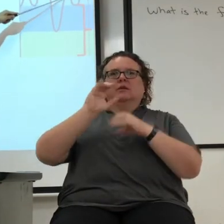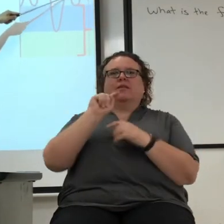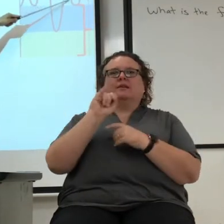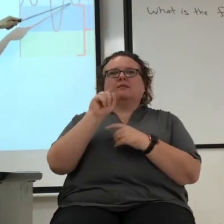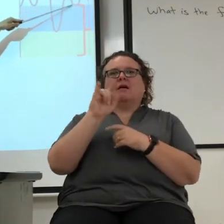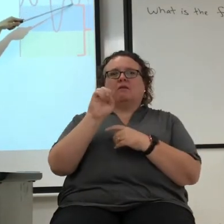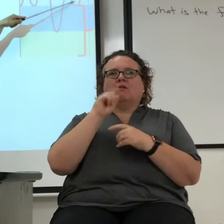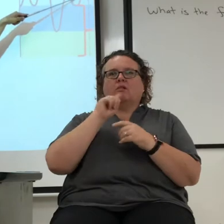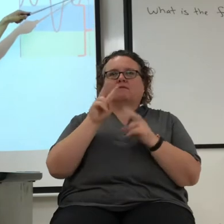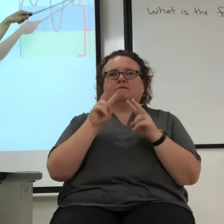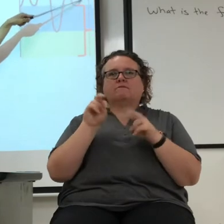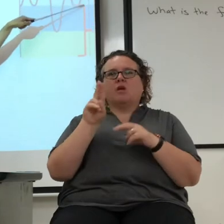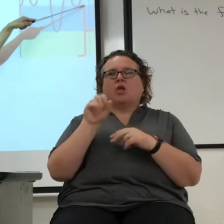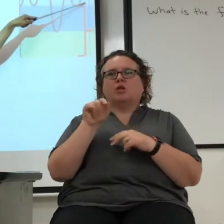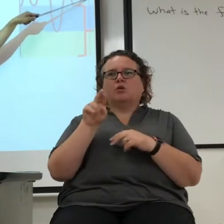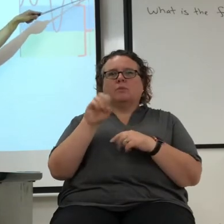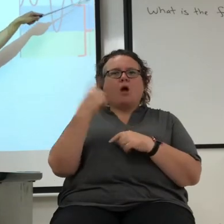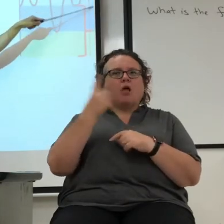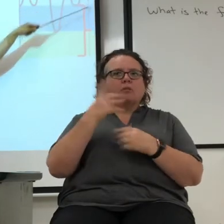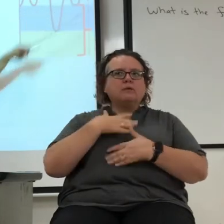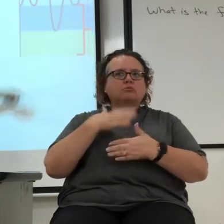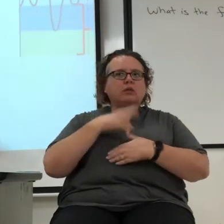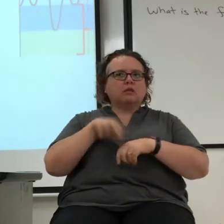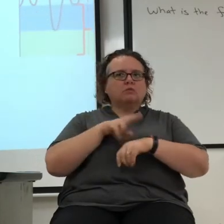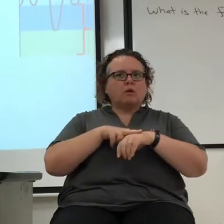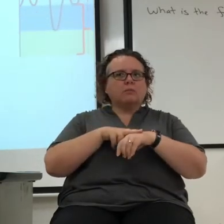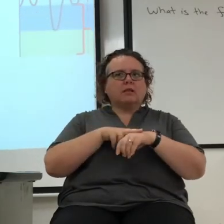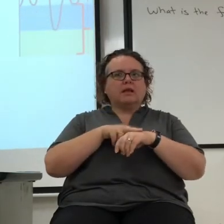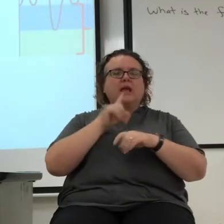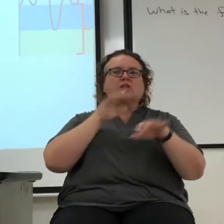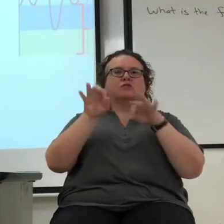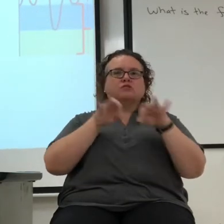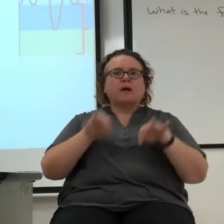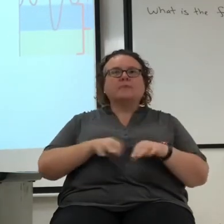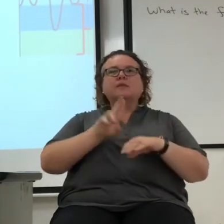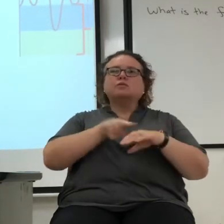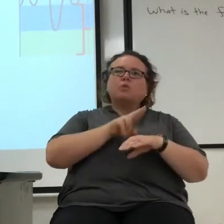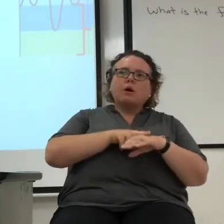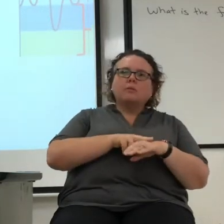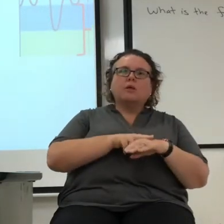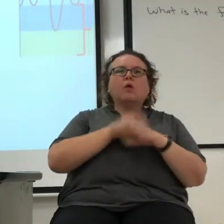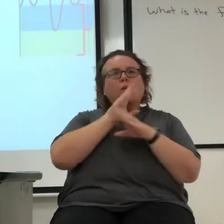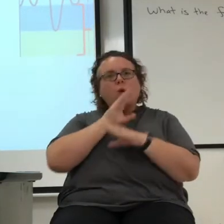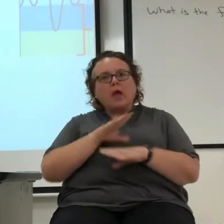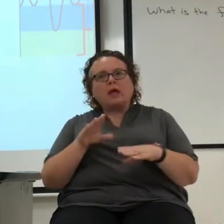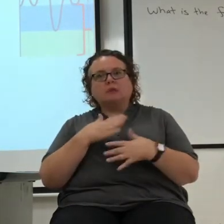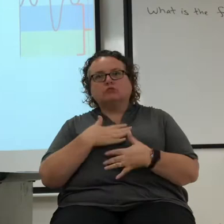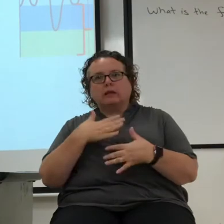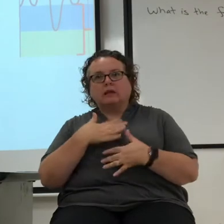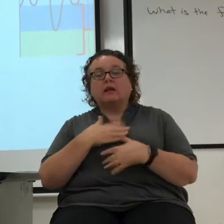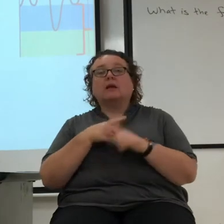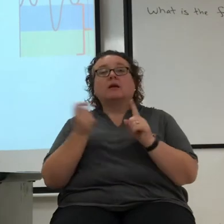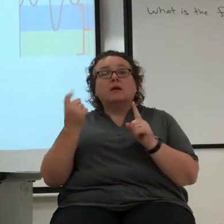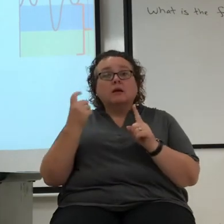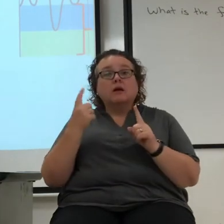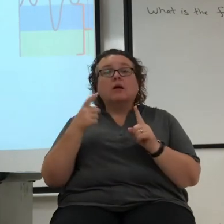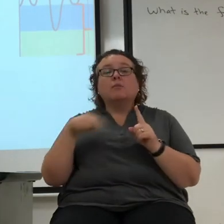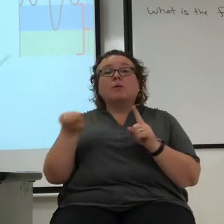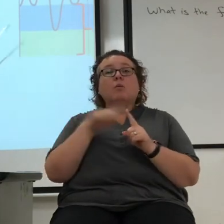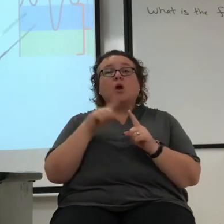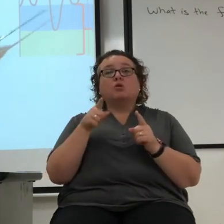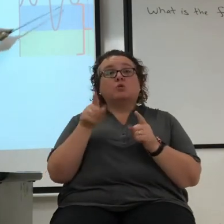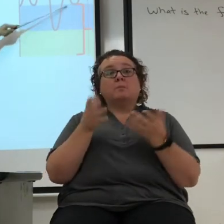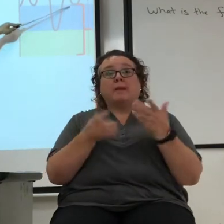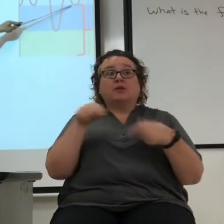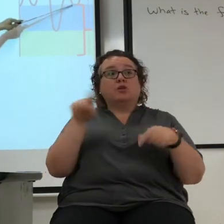always breathing normally. It's described as normal, quiet breathing. But what you may not